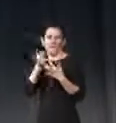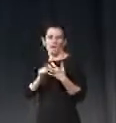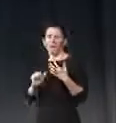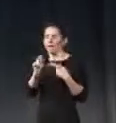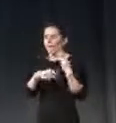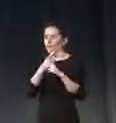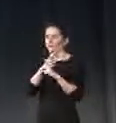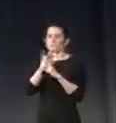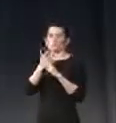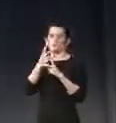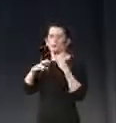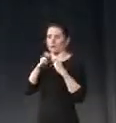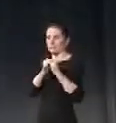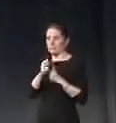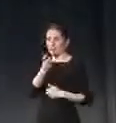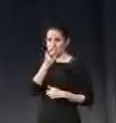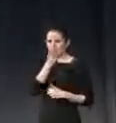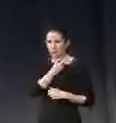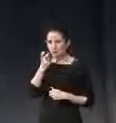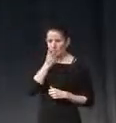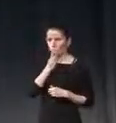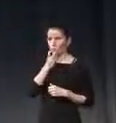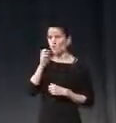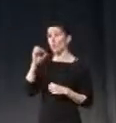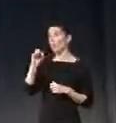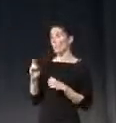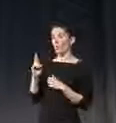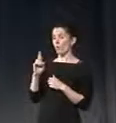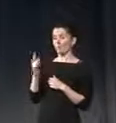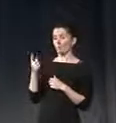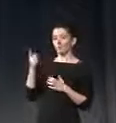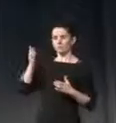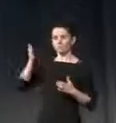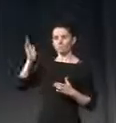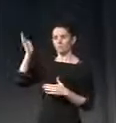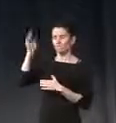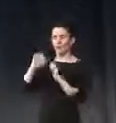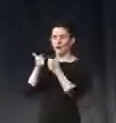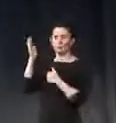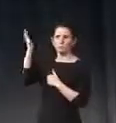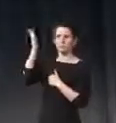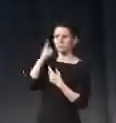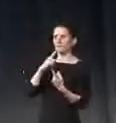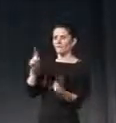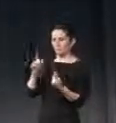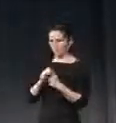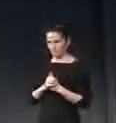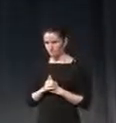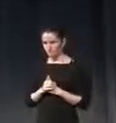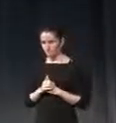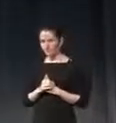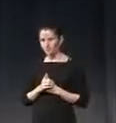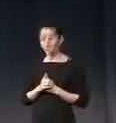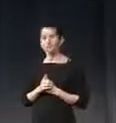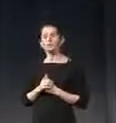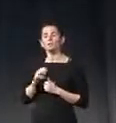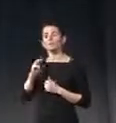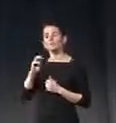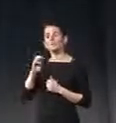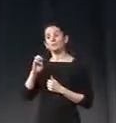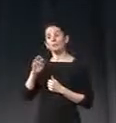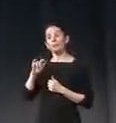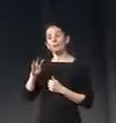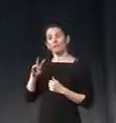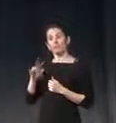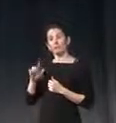speech and for oratorical ineffectiveness. Melville refined his physiological alphabet through years of pedagogy.